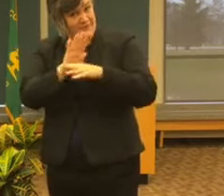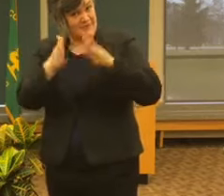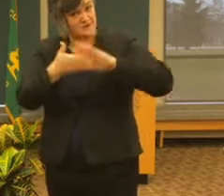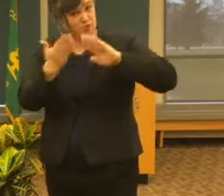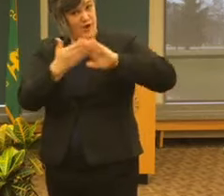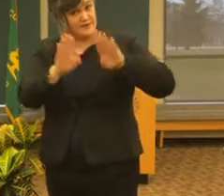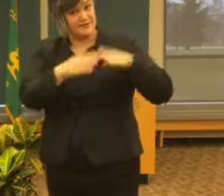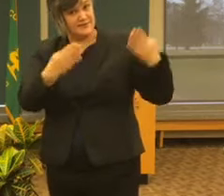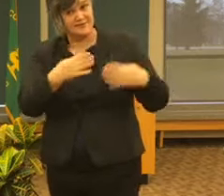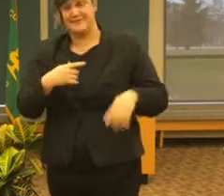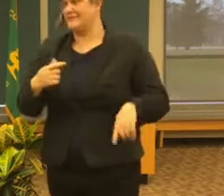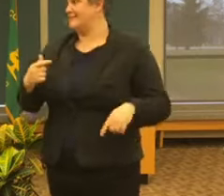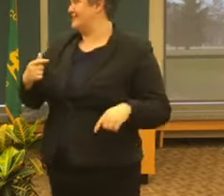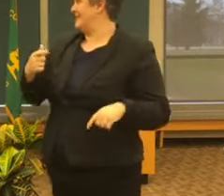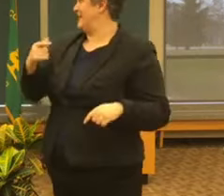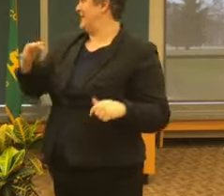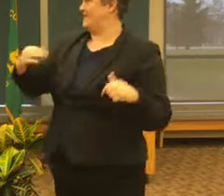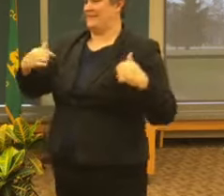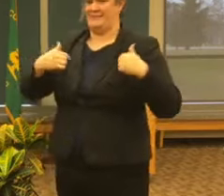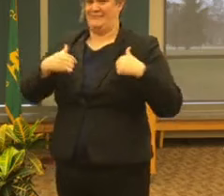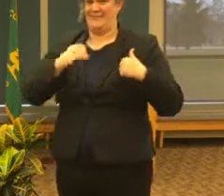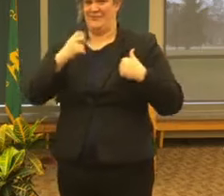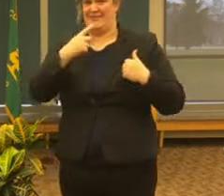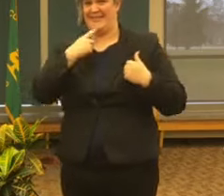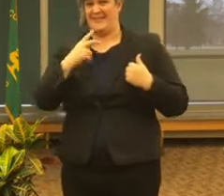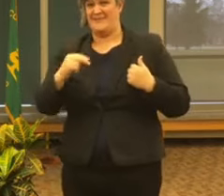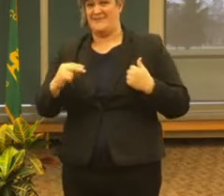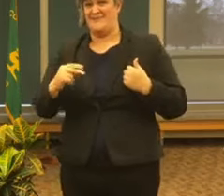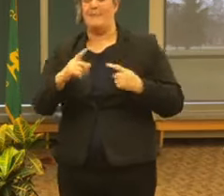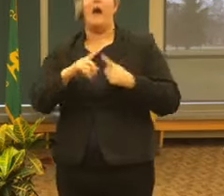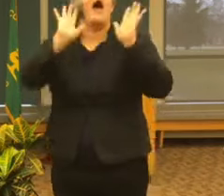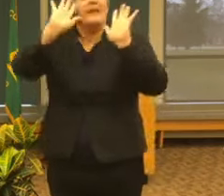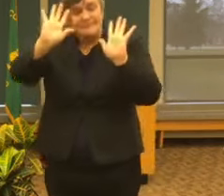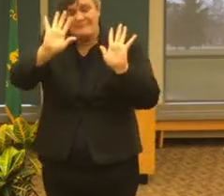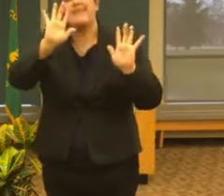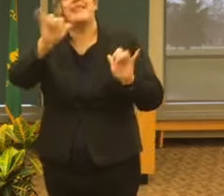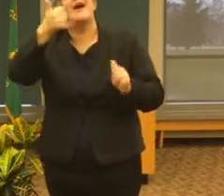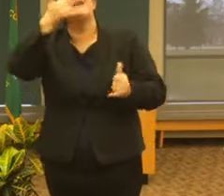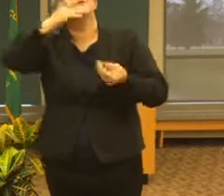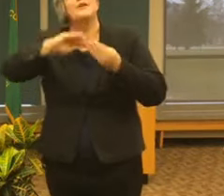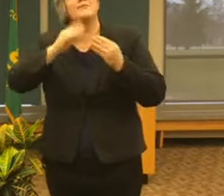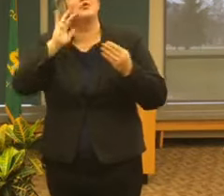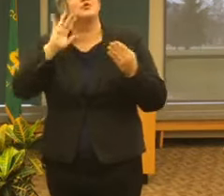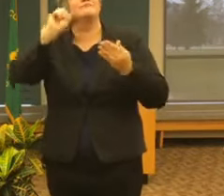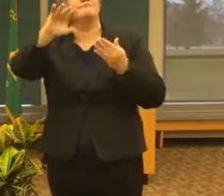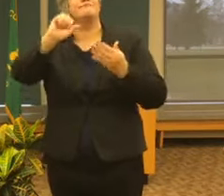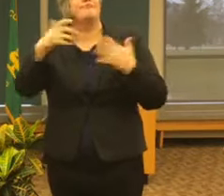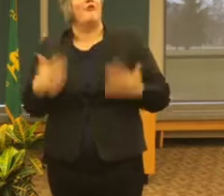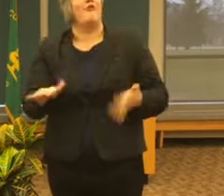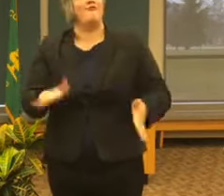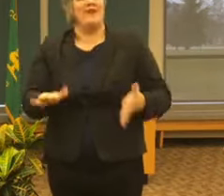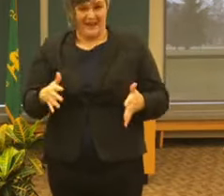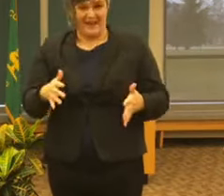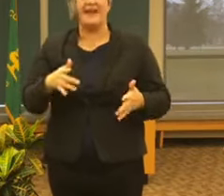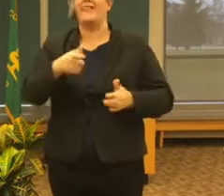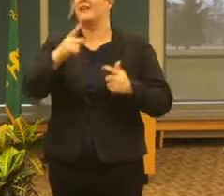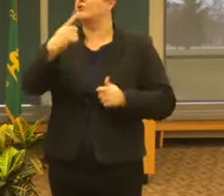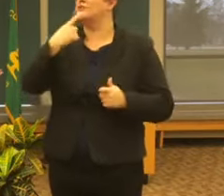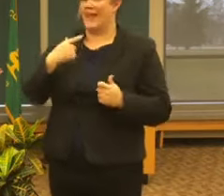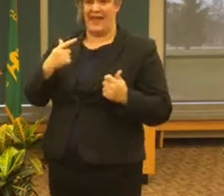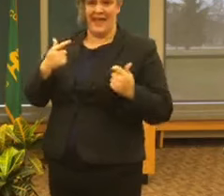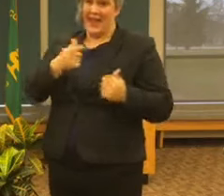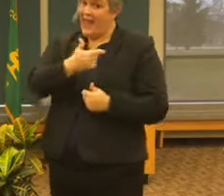I would say no if I was on the hotline, but I would say call the number that we gave you because, heck, they could make an argument that they